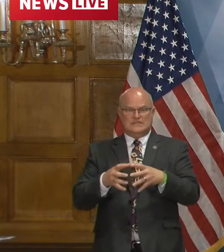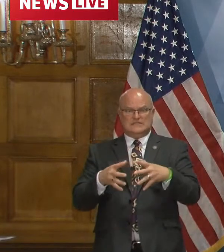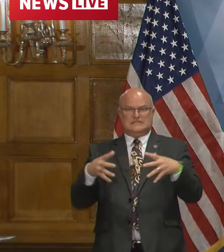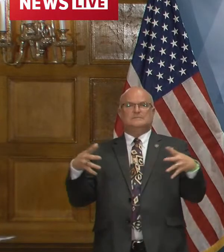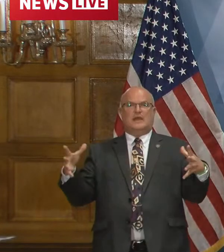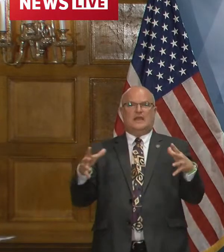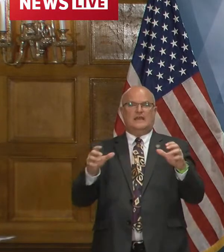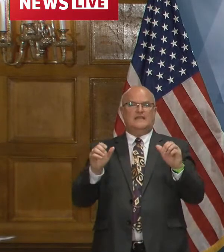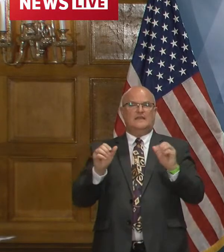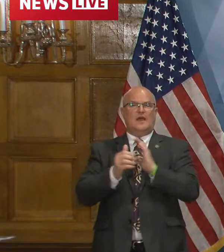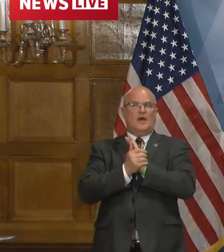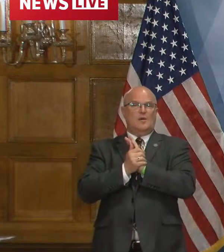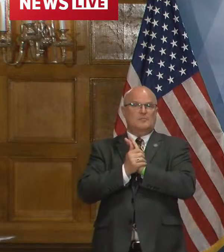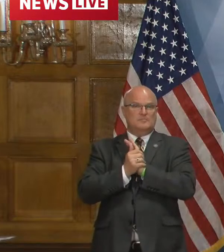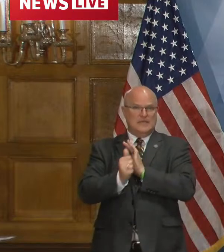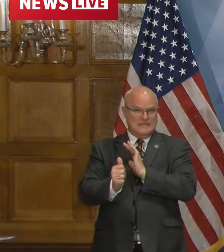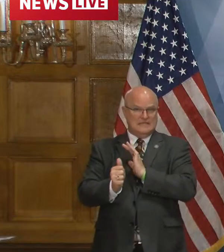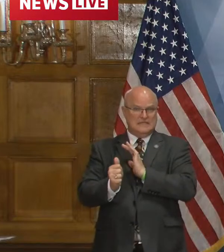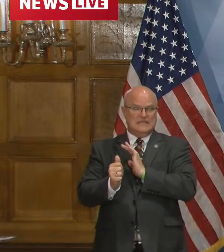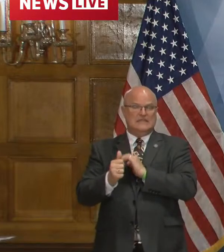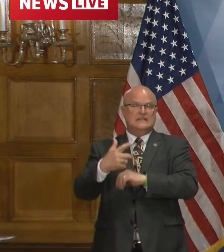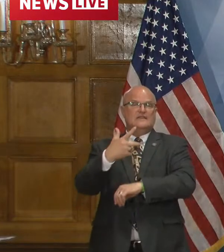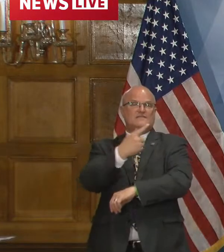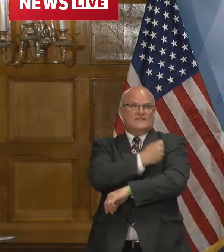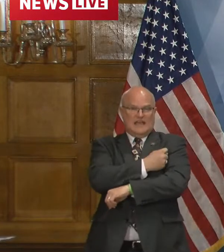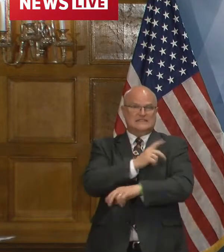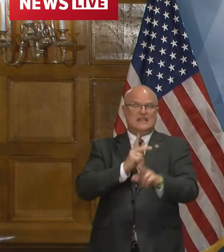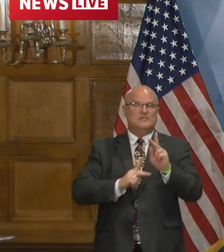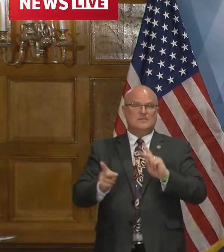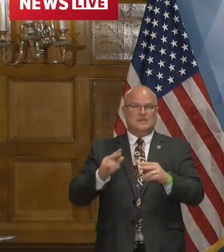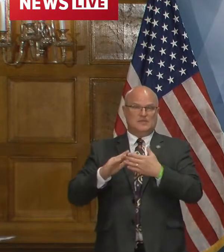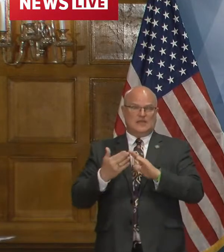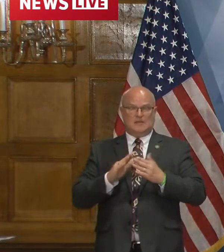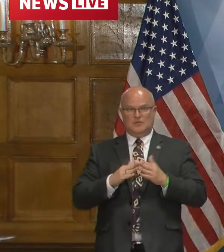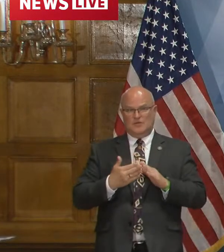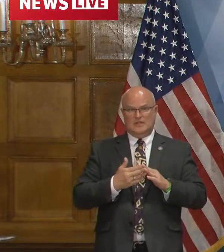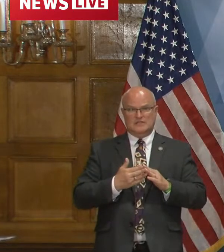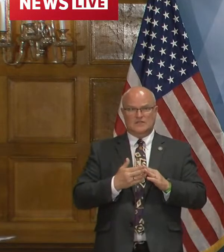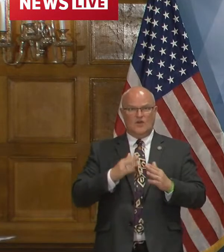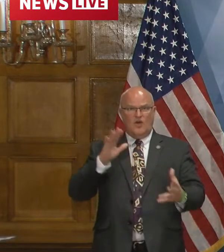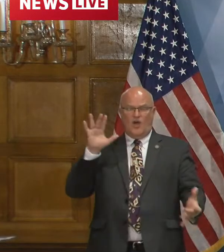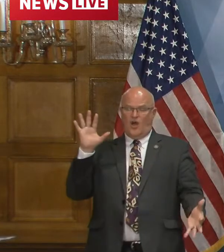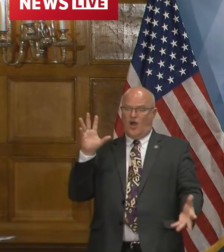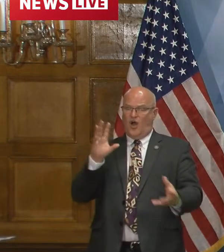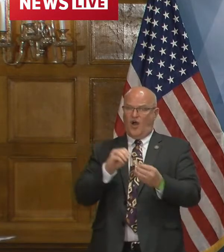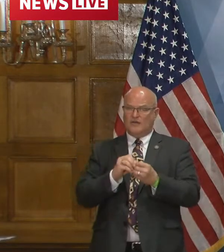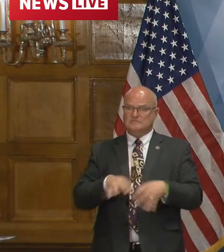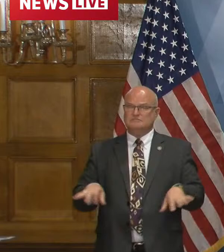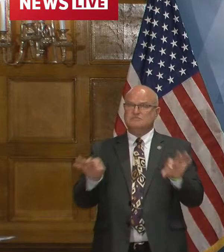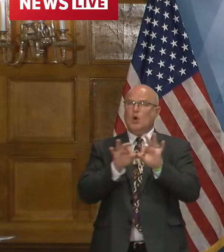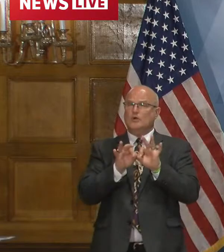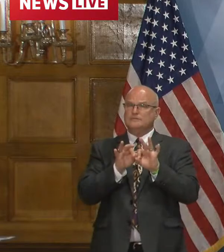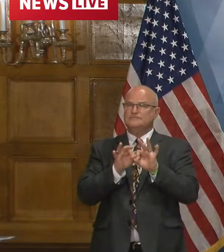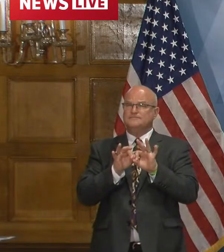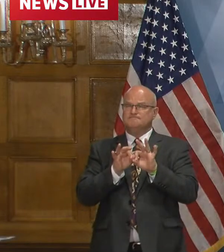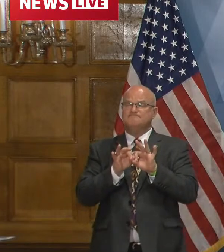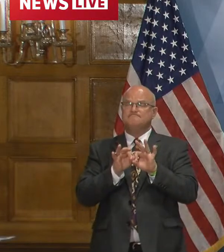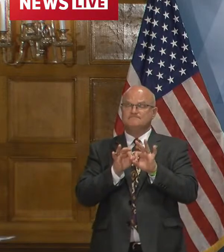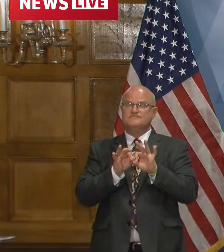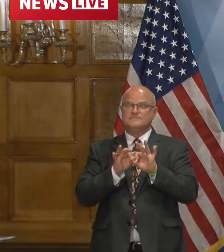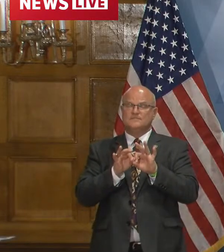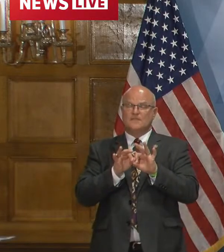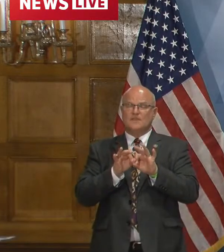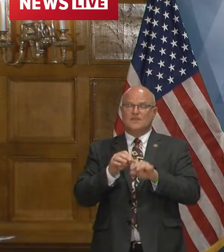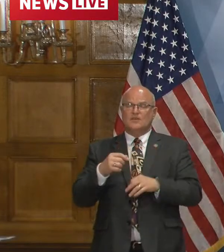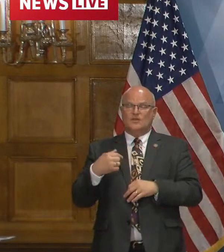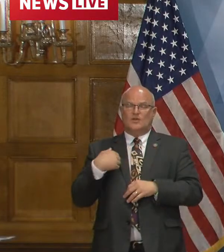expand their ability to vaccinate those in the community. So all of these are critical partners for us